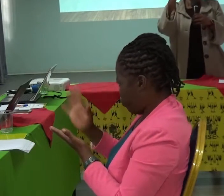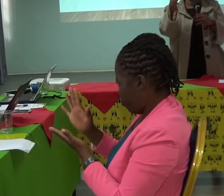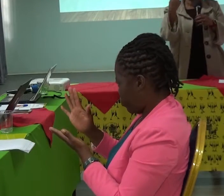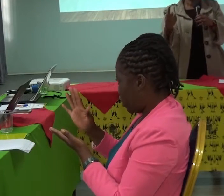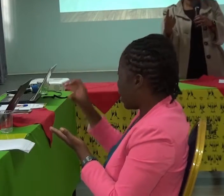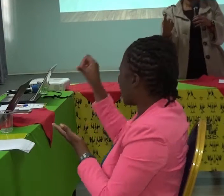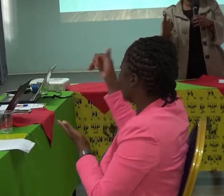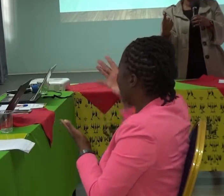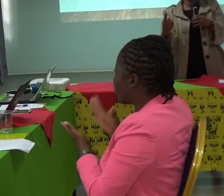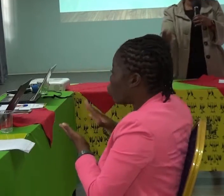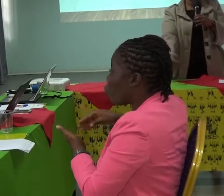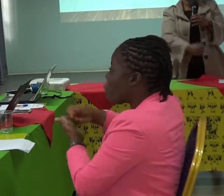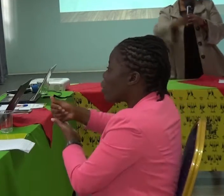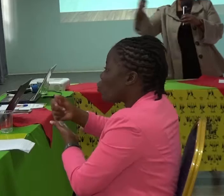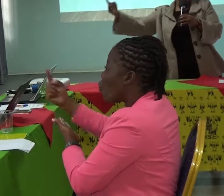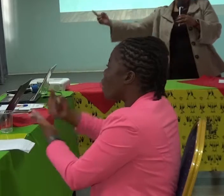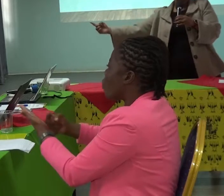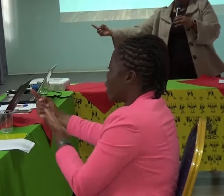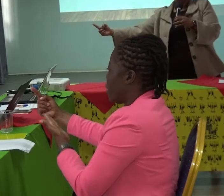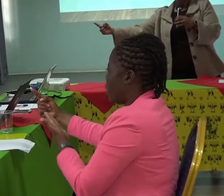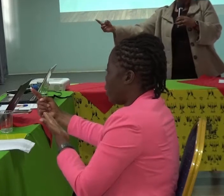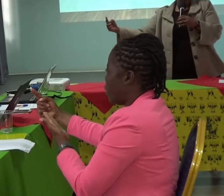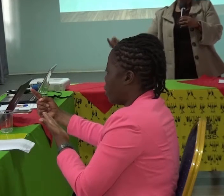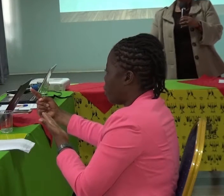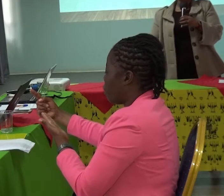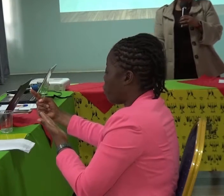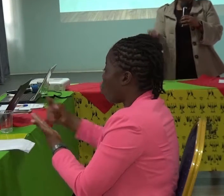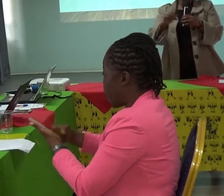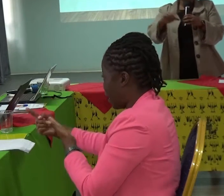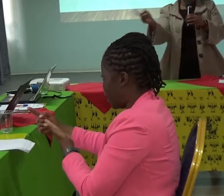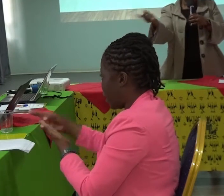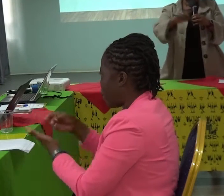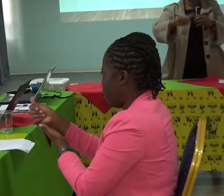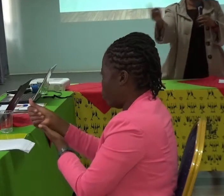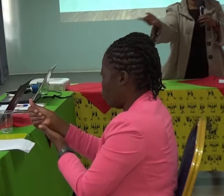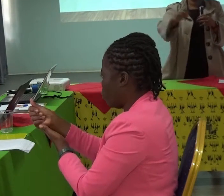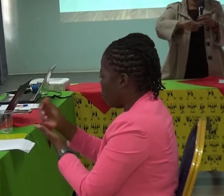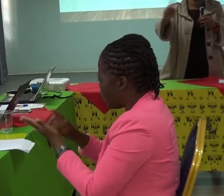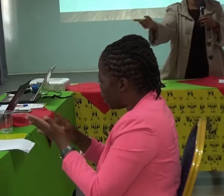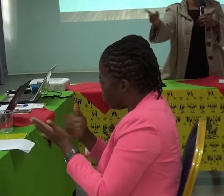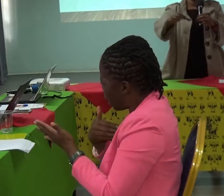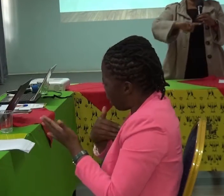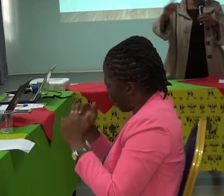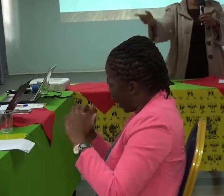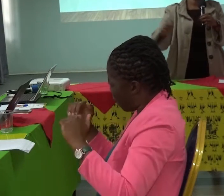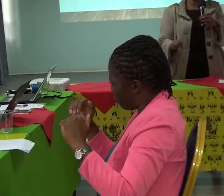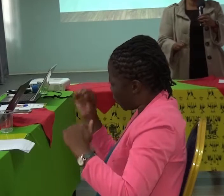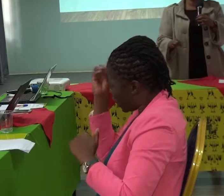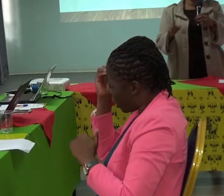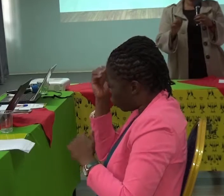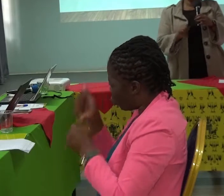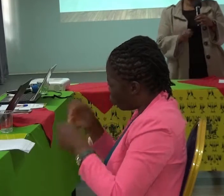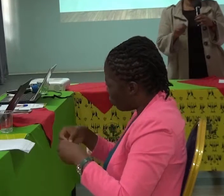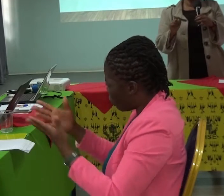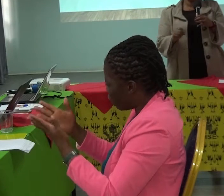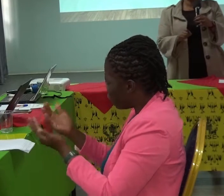you mara moja kwa wiki, but that money is supposed to take you the whole week. So is there a gap in the education that we provide